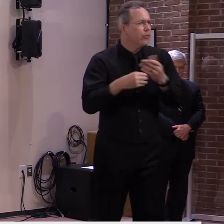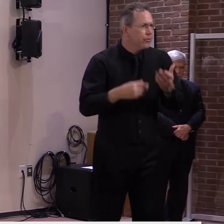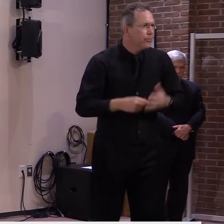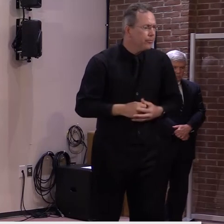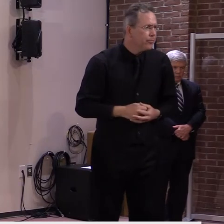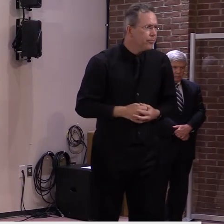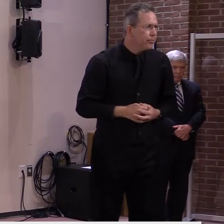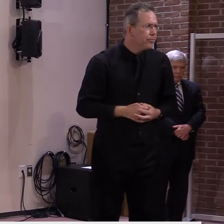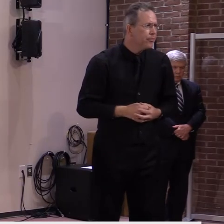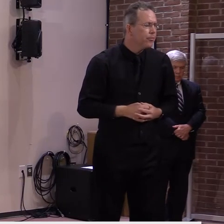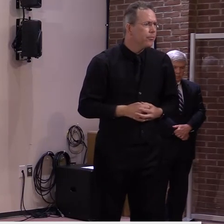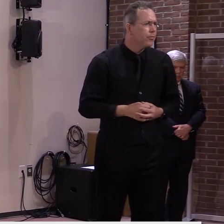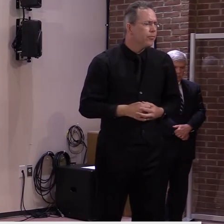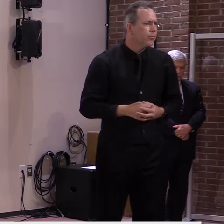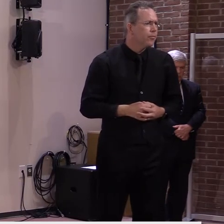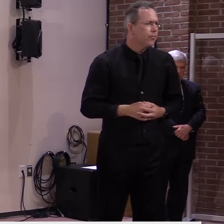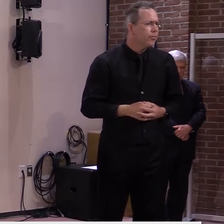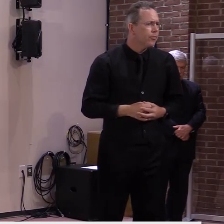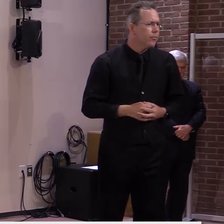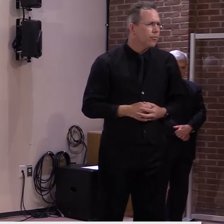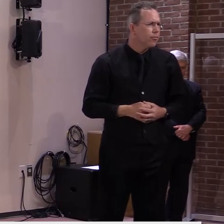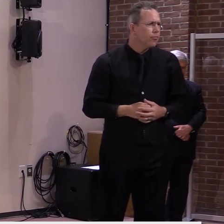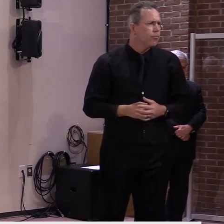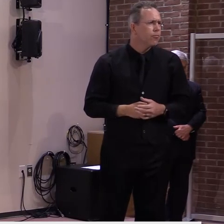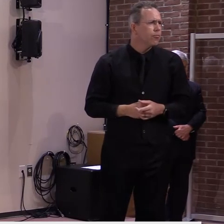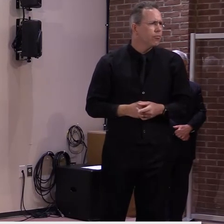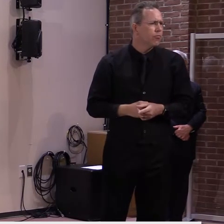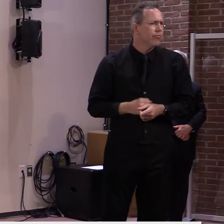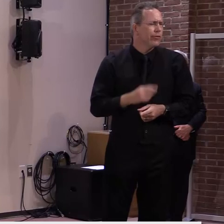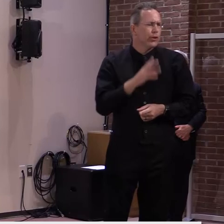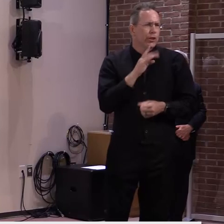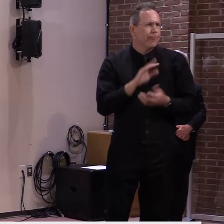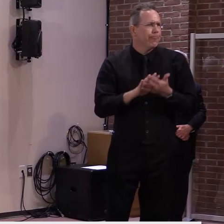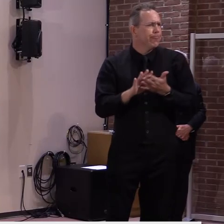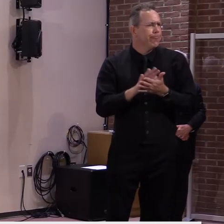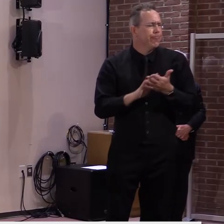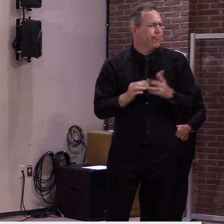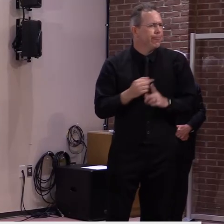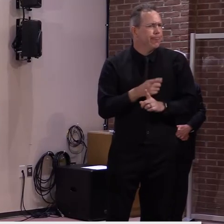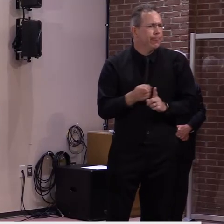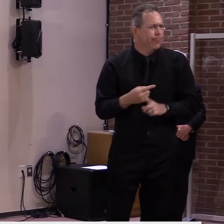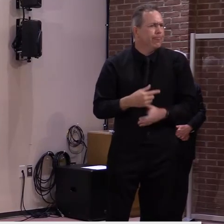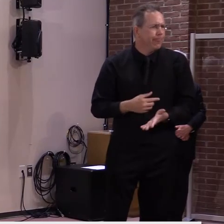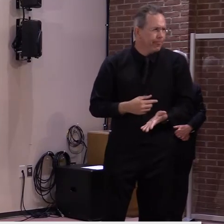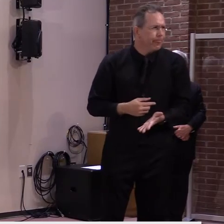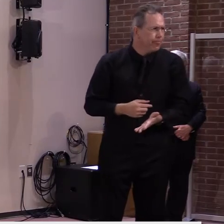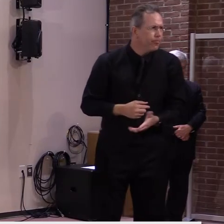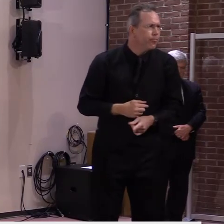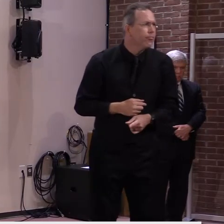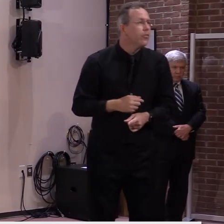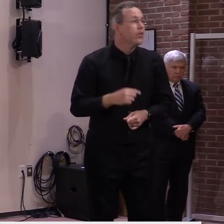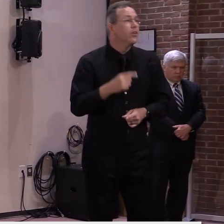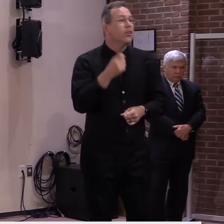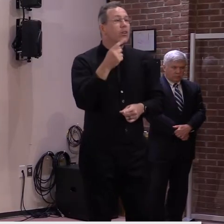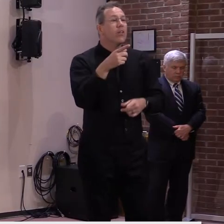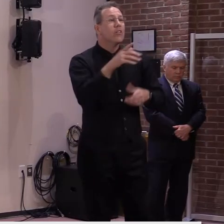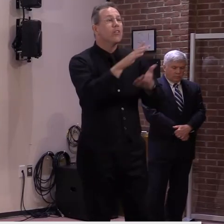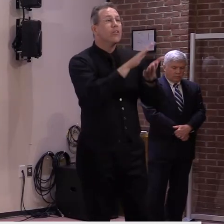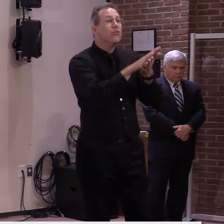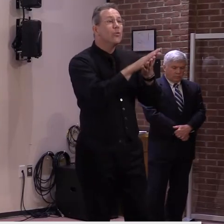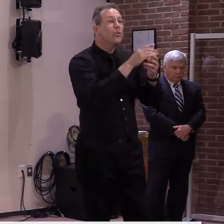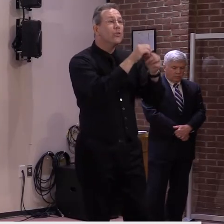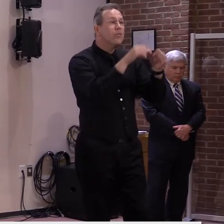are covered because of their child is doing remote learning, then they do need to look for work for